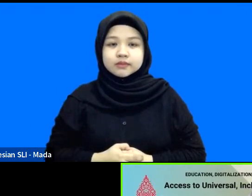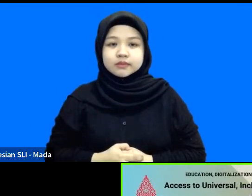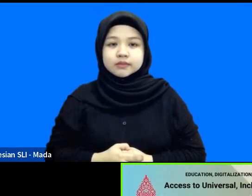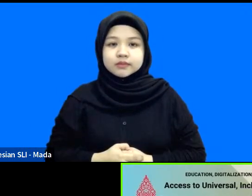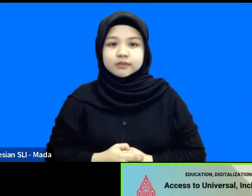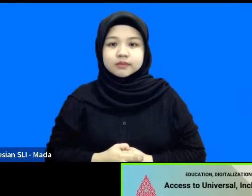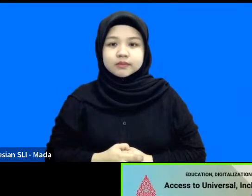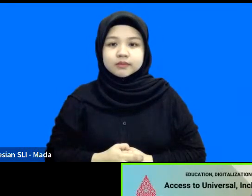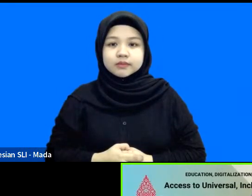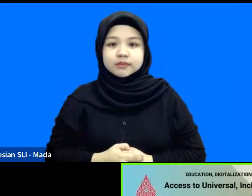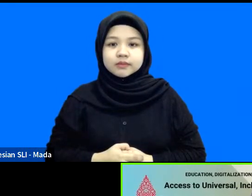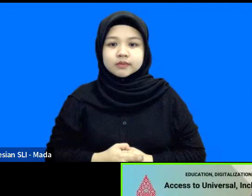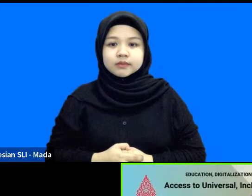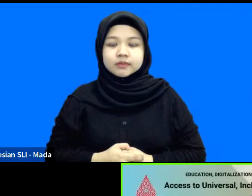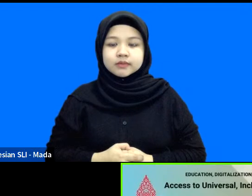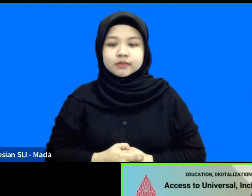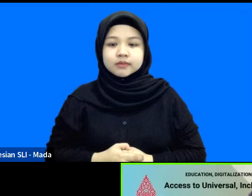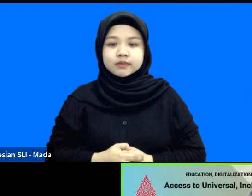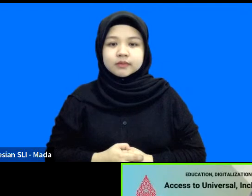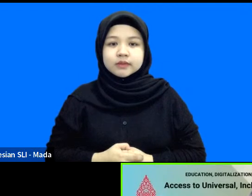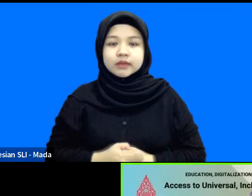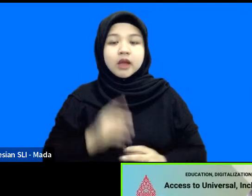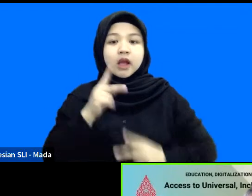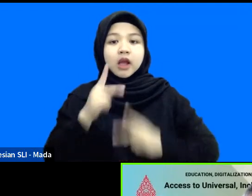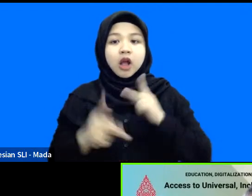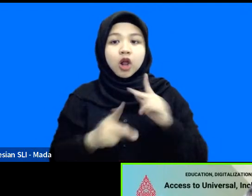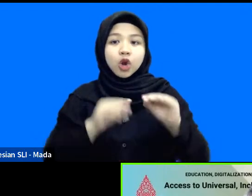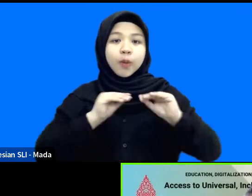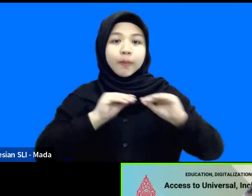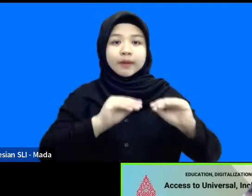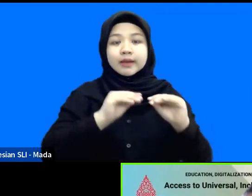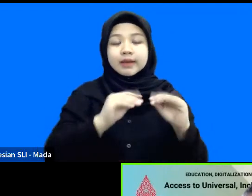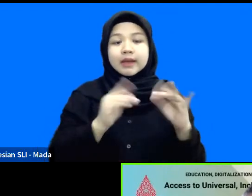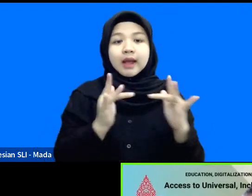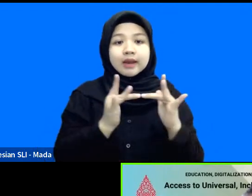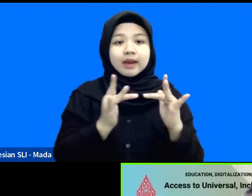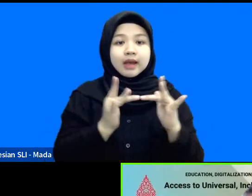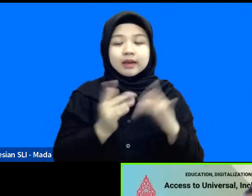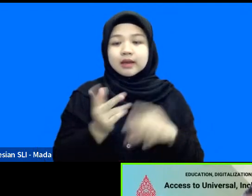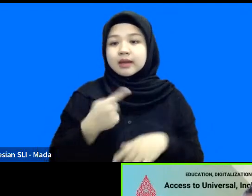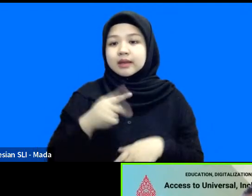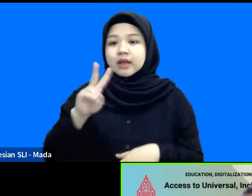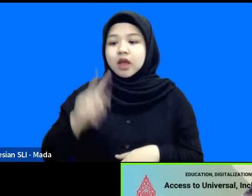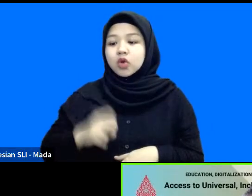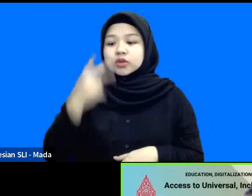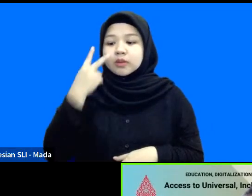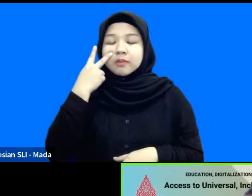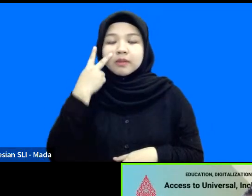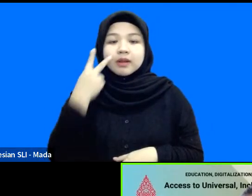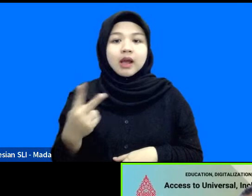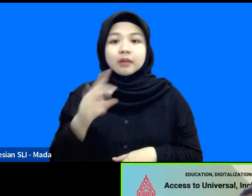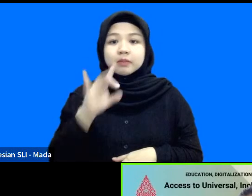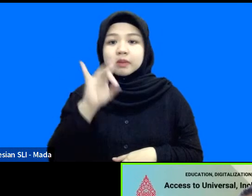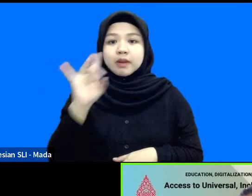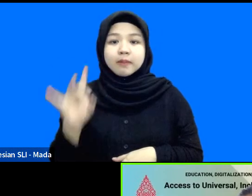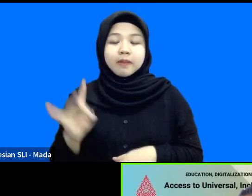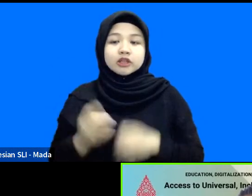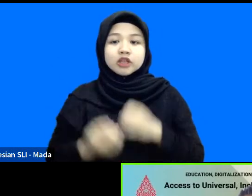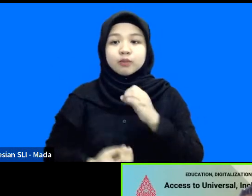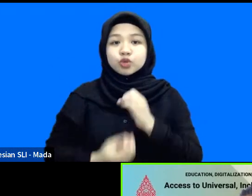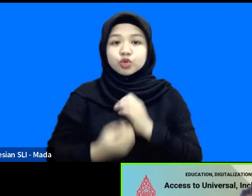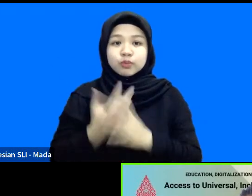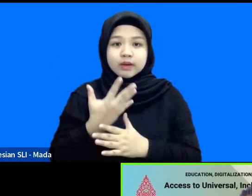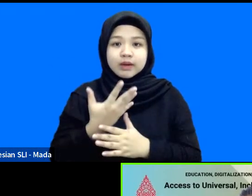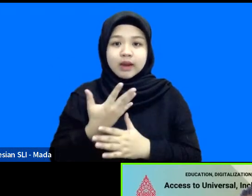local resources if you can. We've just heard from a student learner, Putri, who's you know, fantastic.